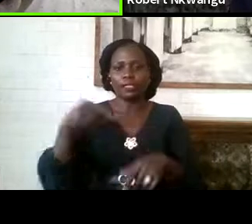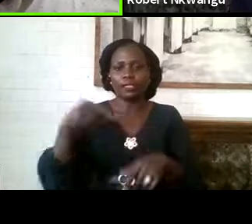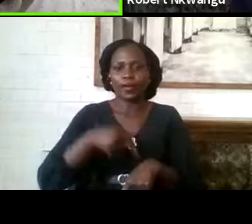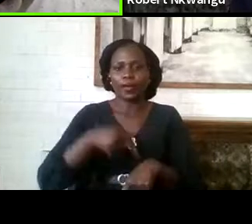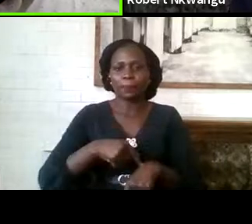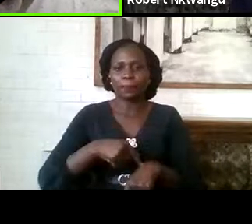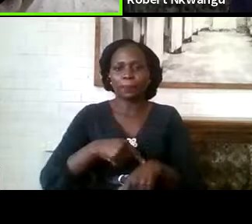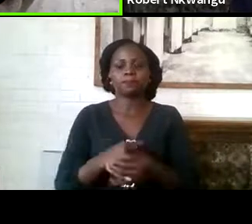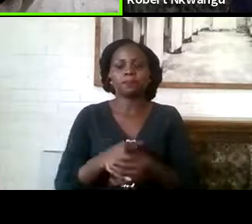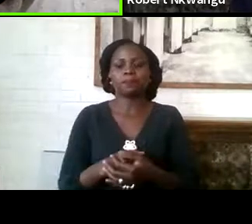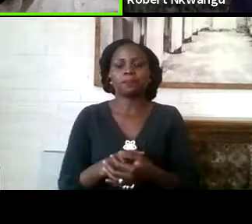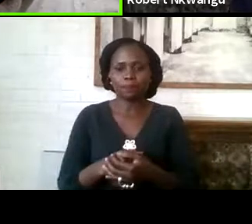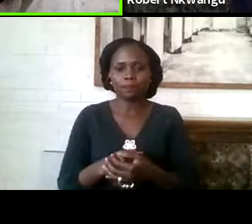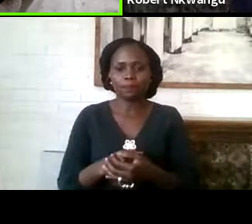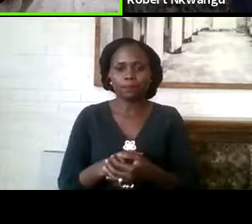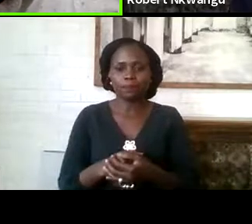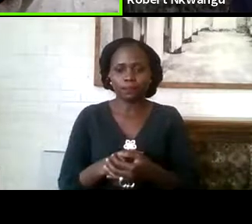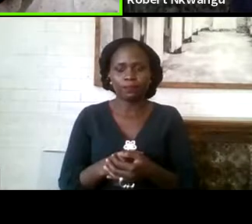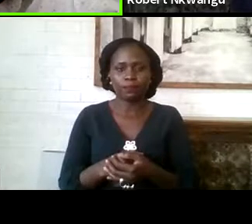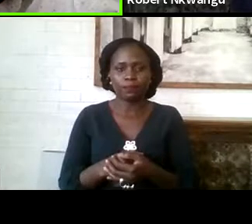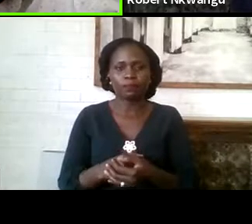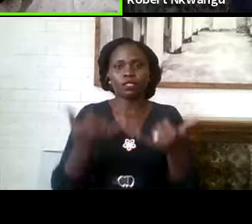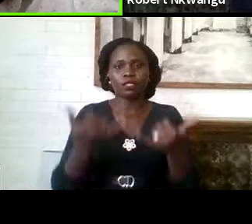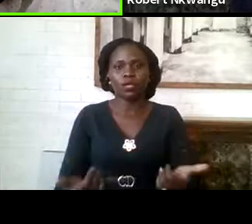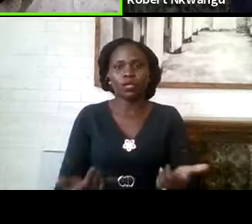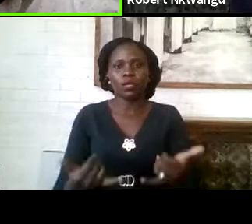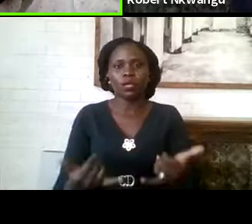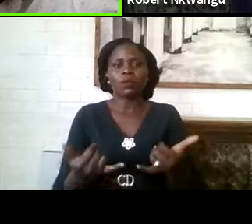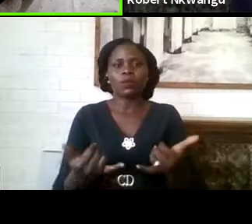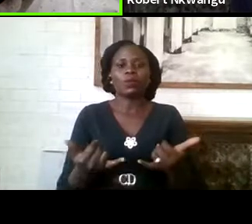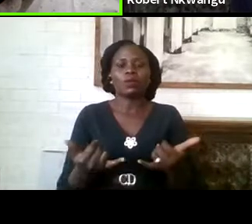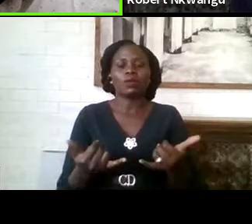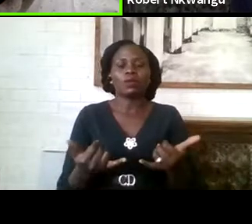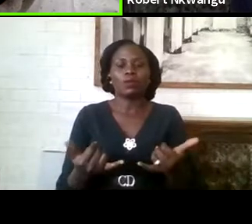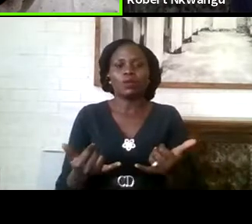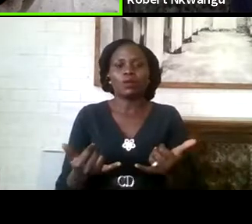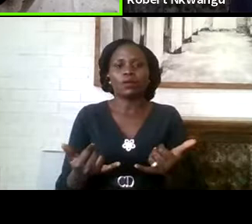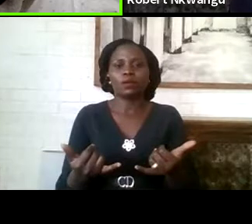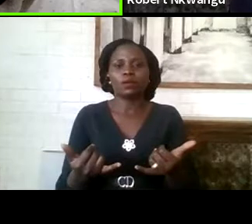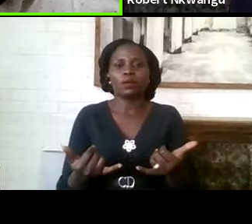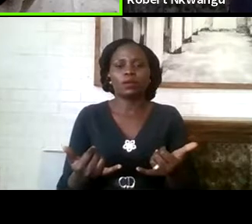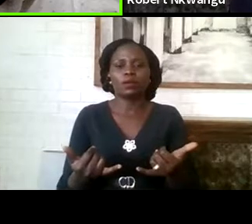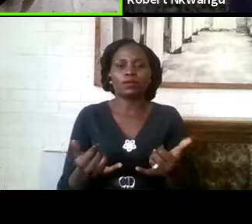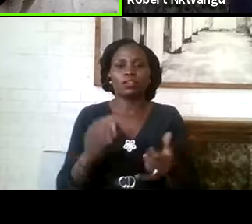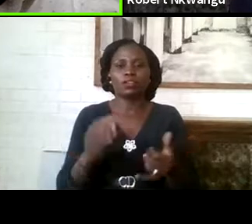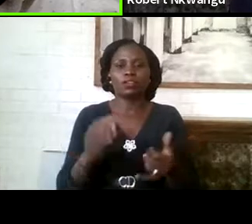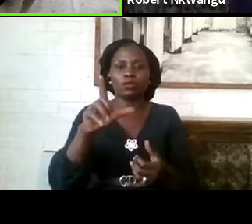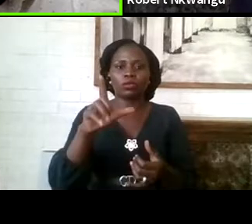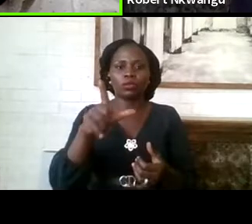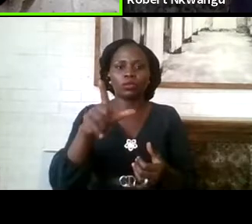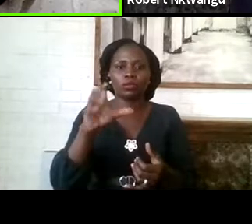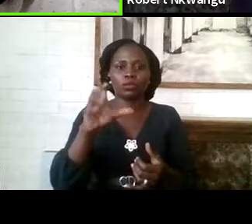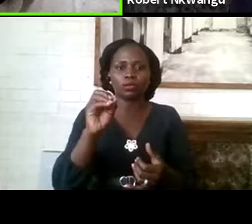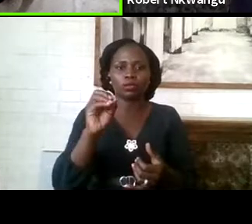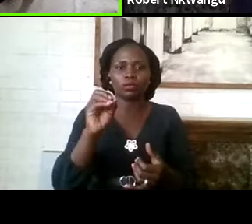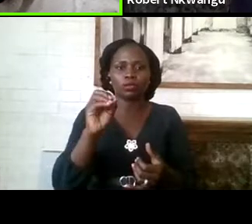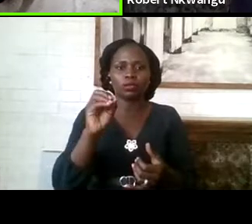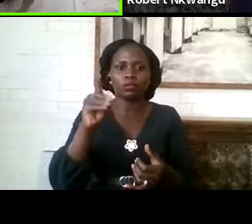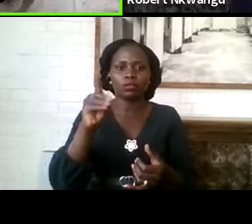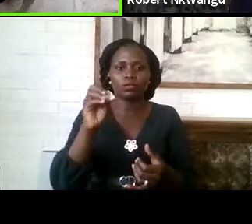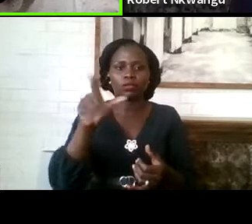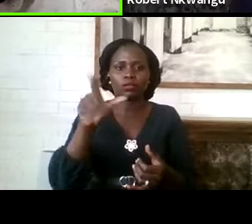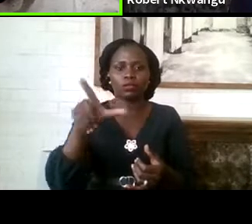So I am Clodoaldo, as Paul said, and I'm based in Maputo, Mozambique.